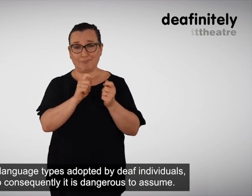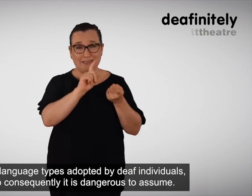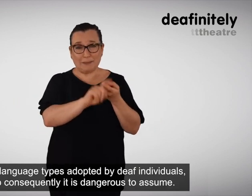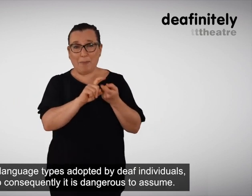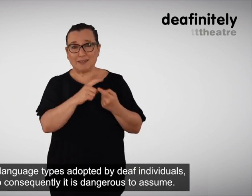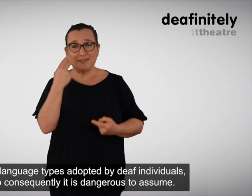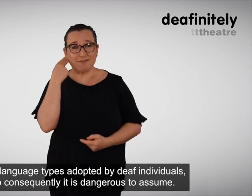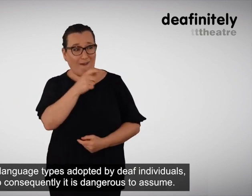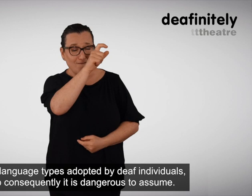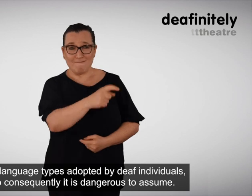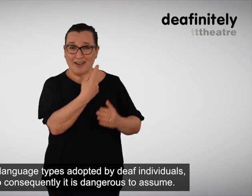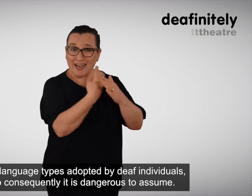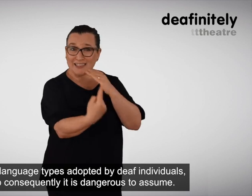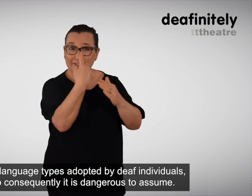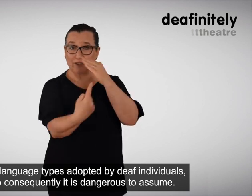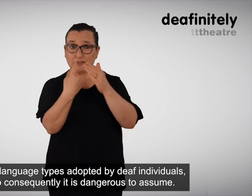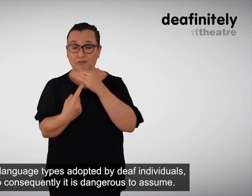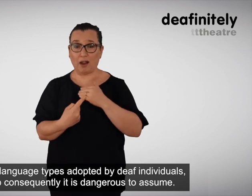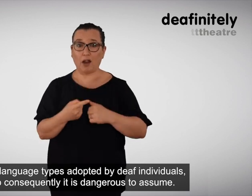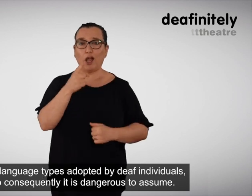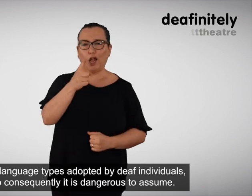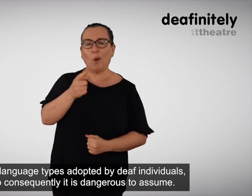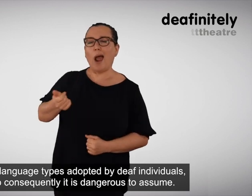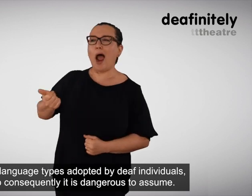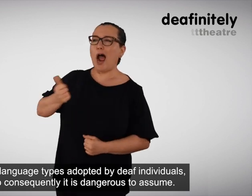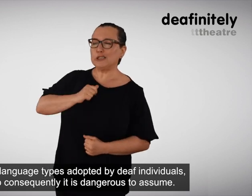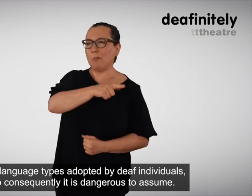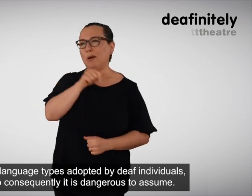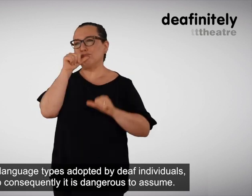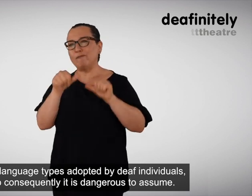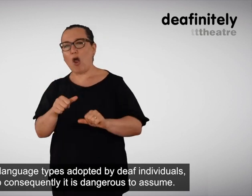deaf individuals, so consequently it is dangerous to assume.